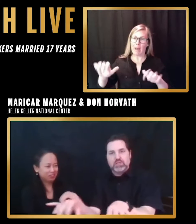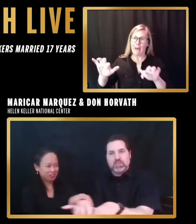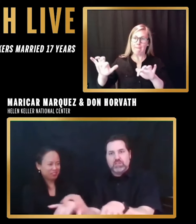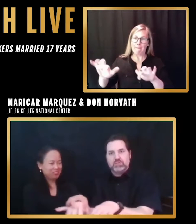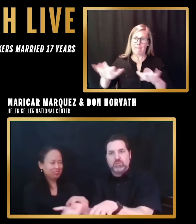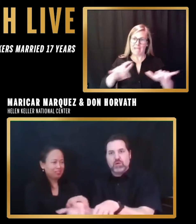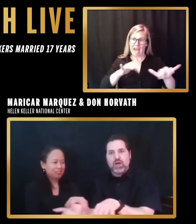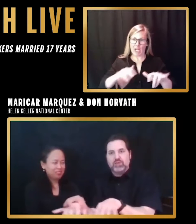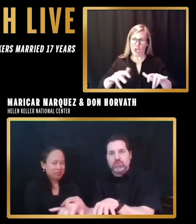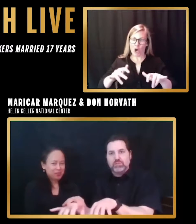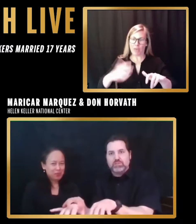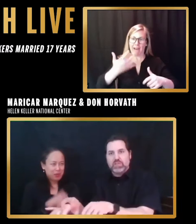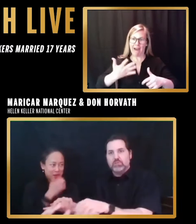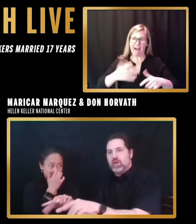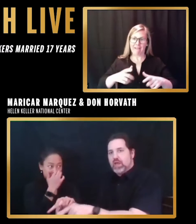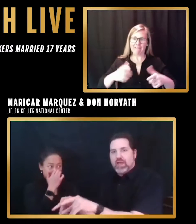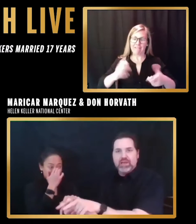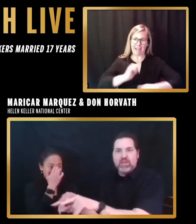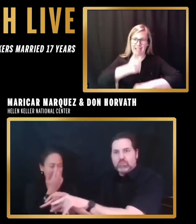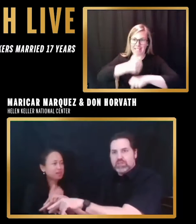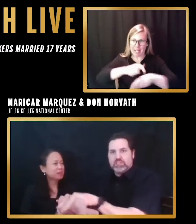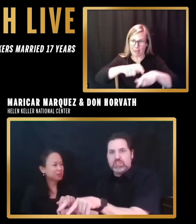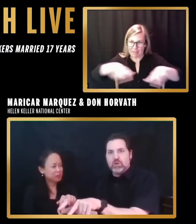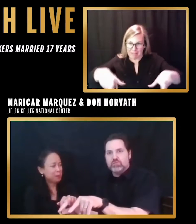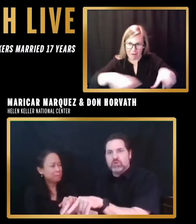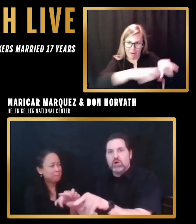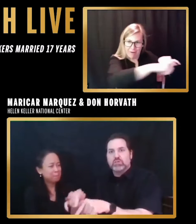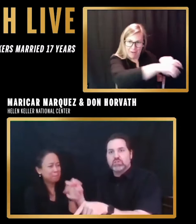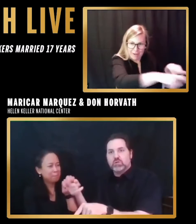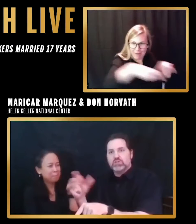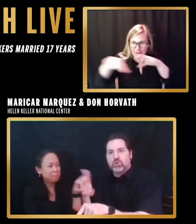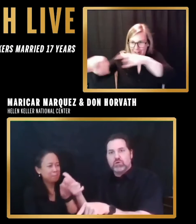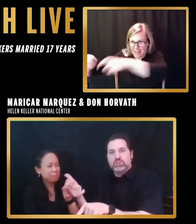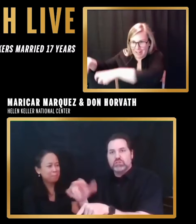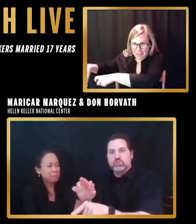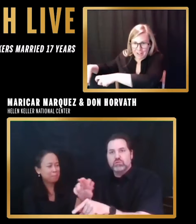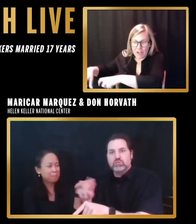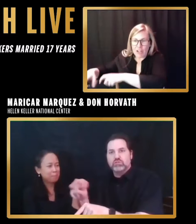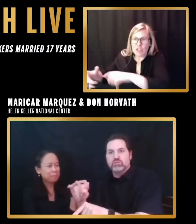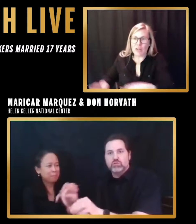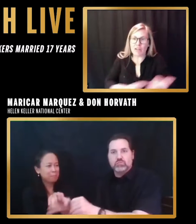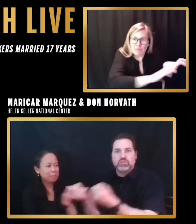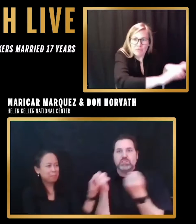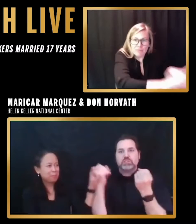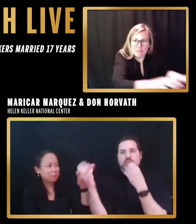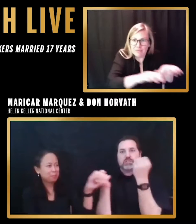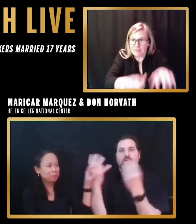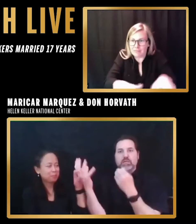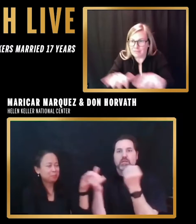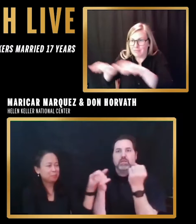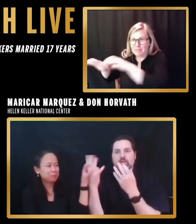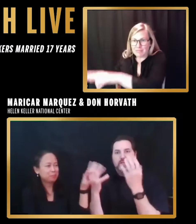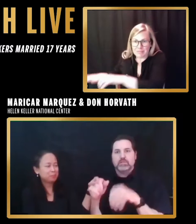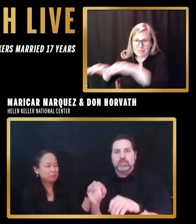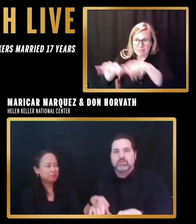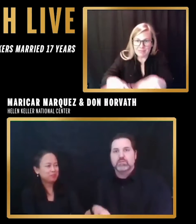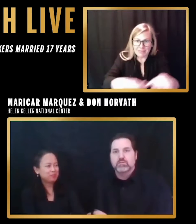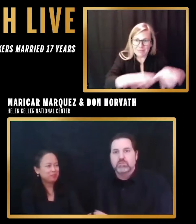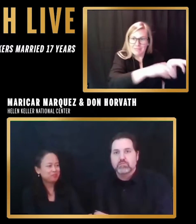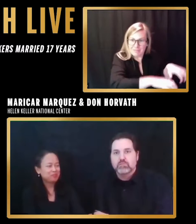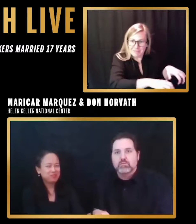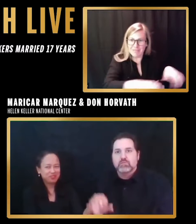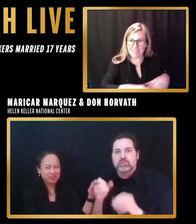display connected to her iPhone on this table, and then when she goes, oh, it's your turn to use Zoom, she's just like